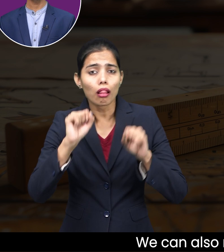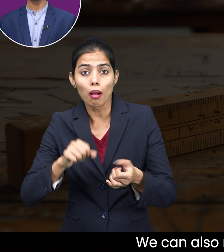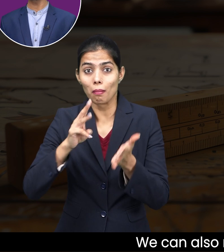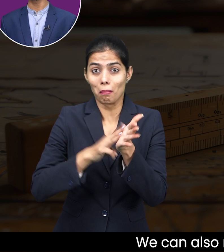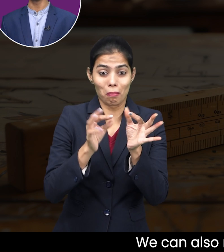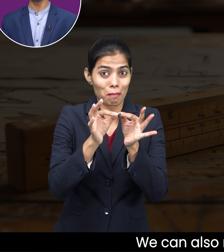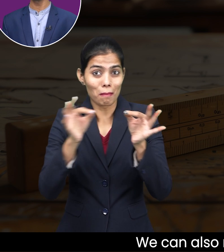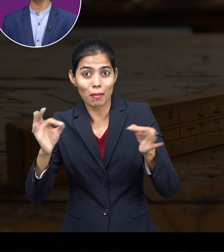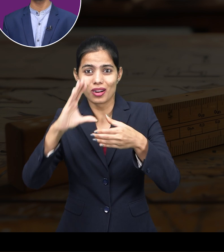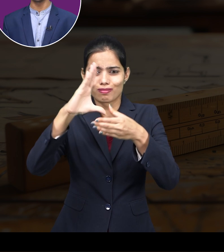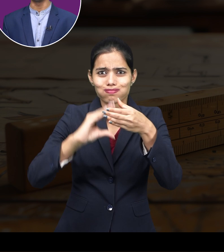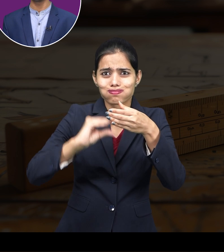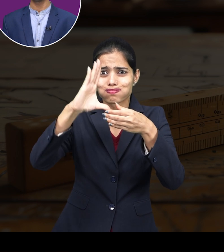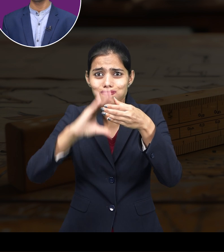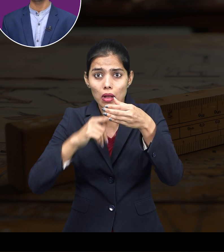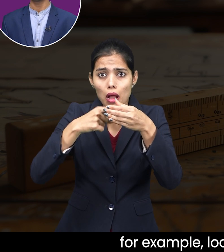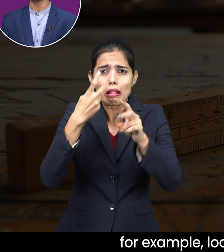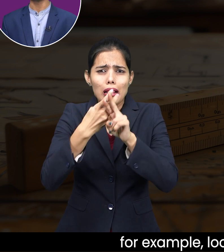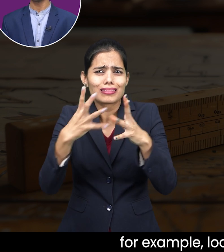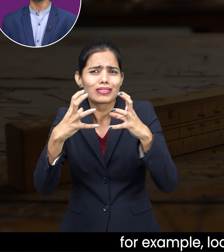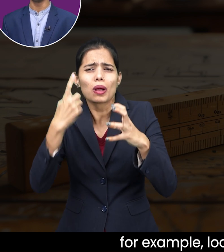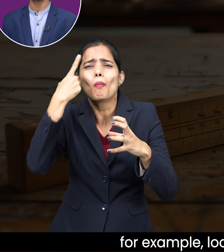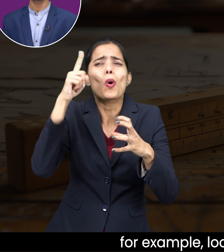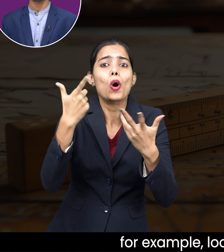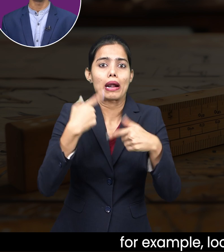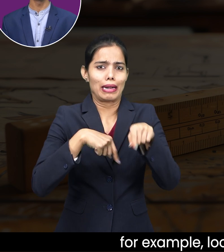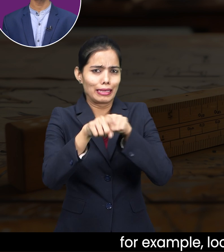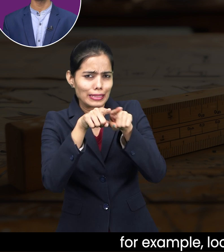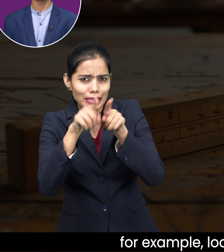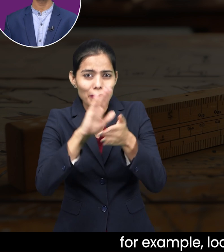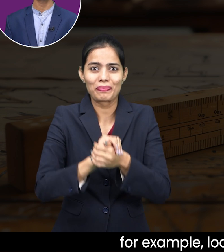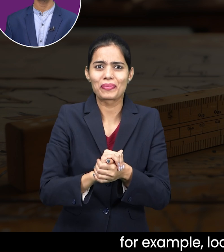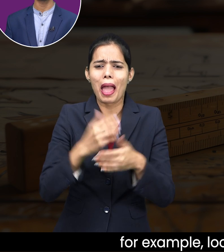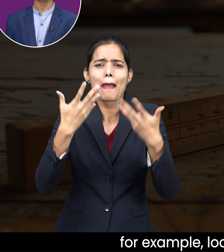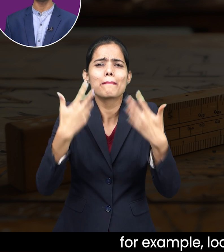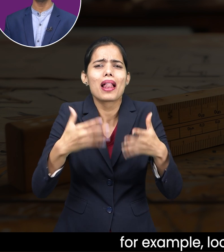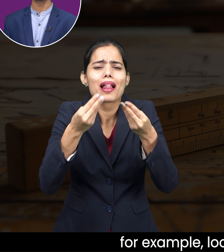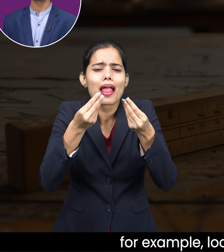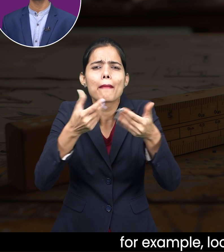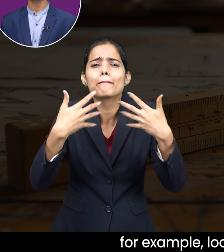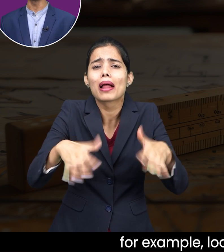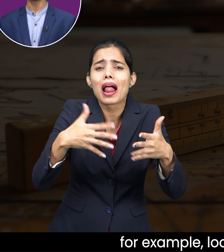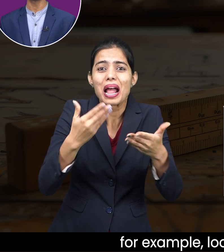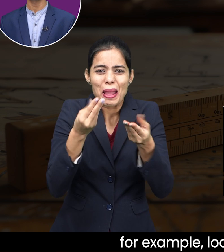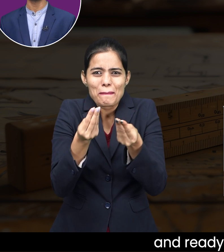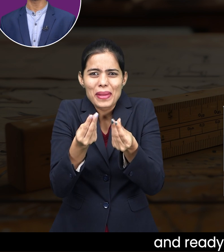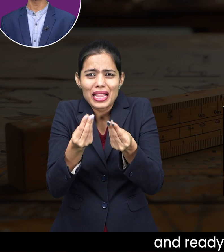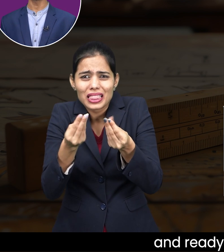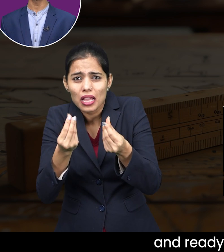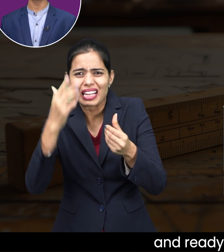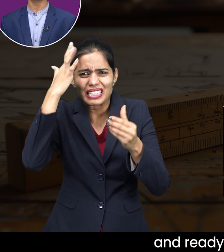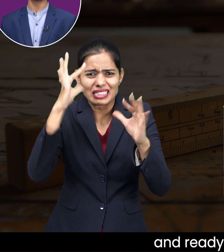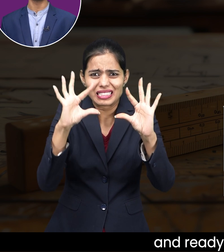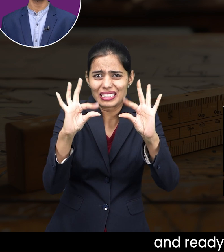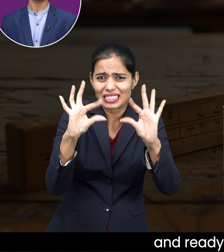We can also measure the volumes of solids, for example, loose solids like sand, clay, and